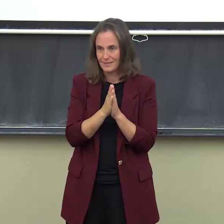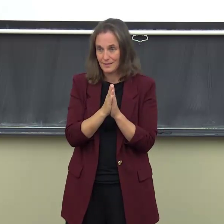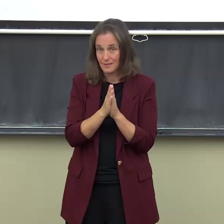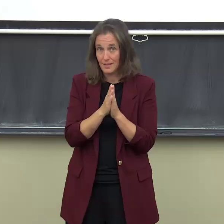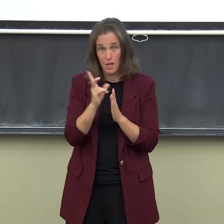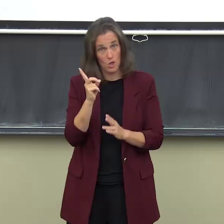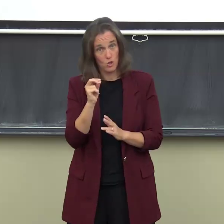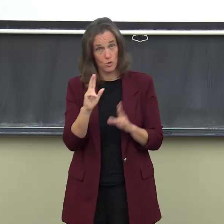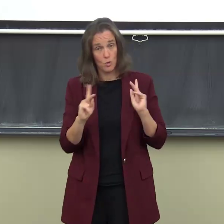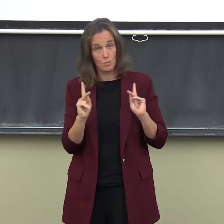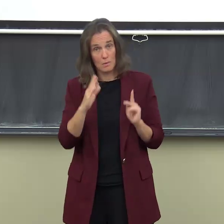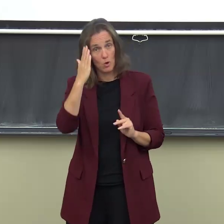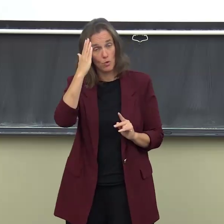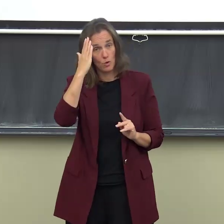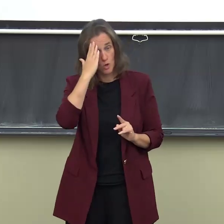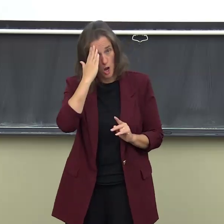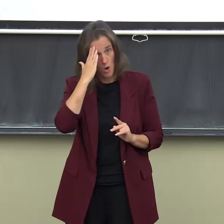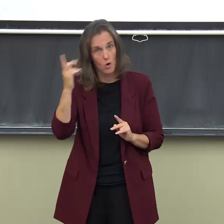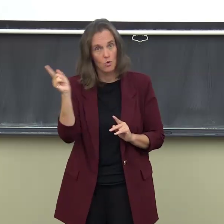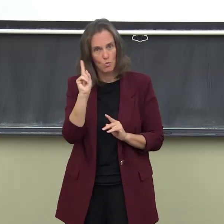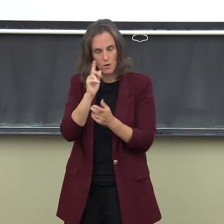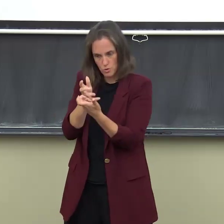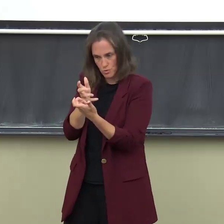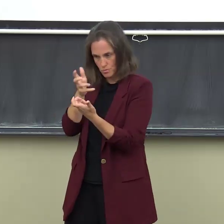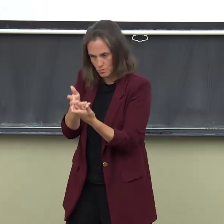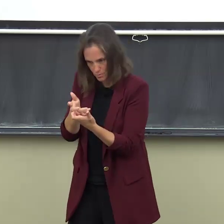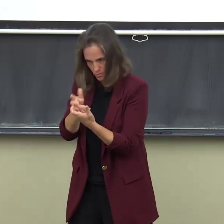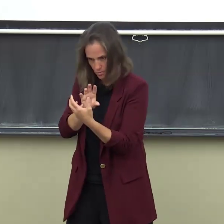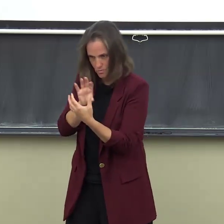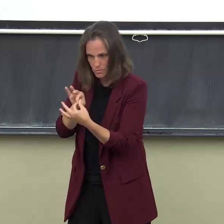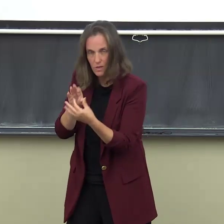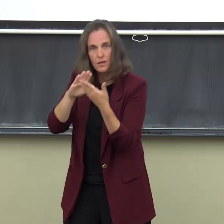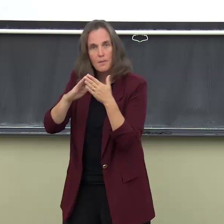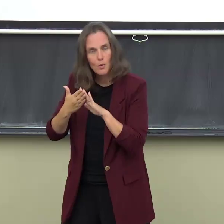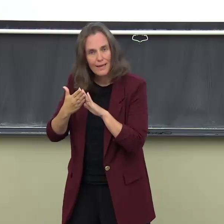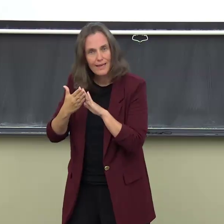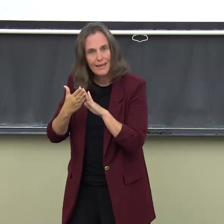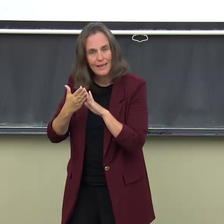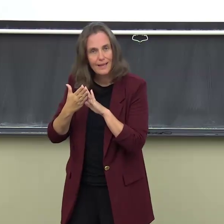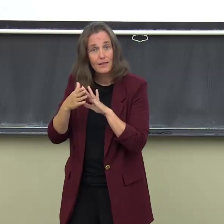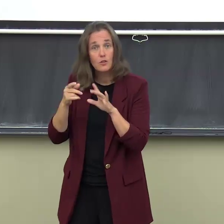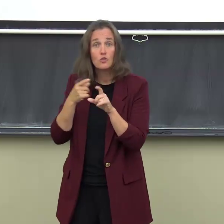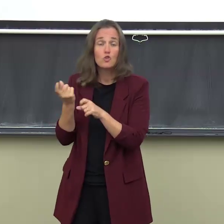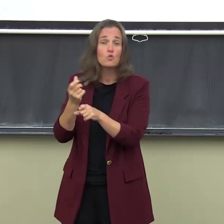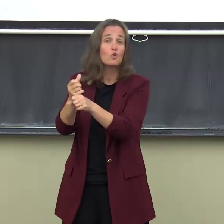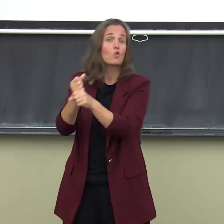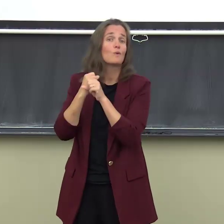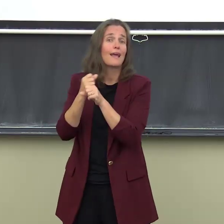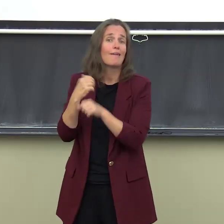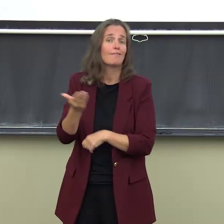people know where they find community to create